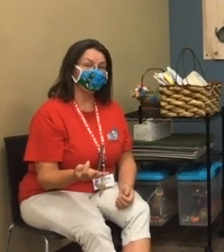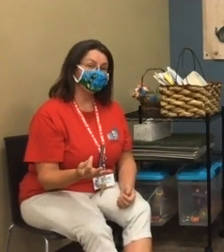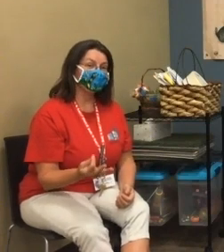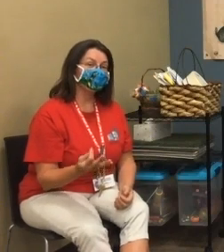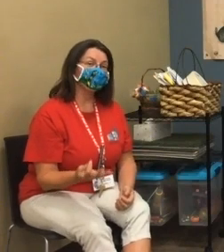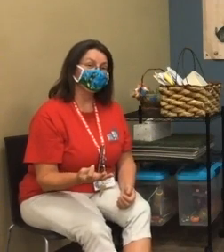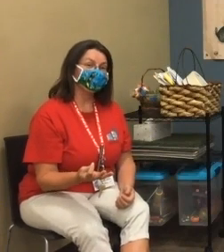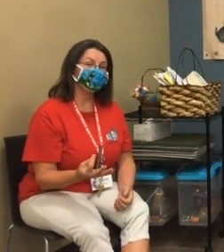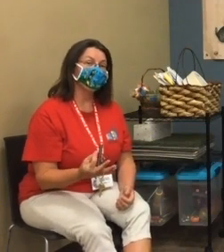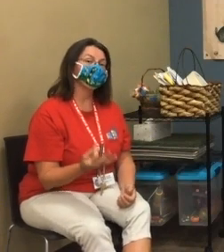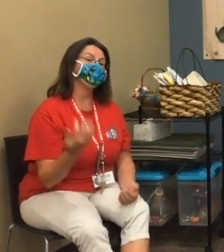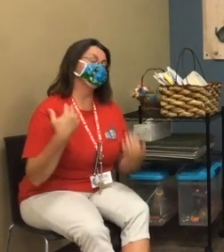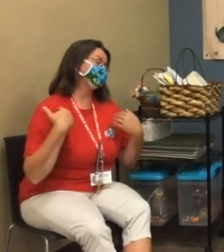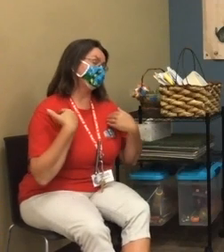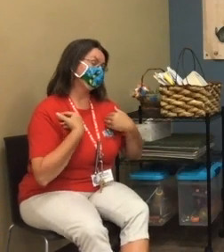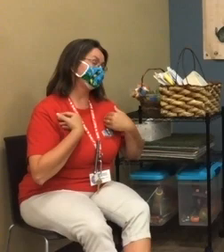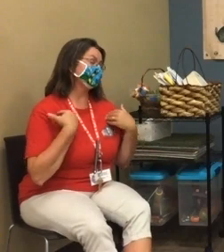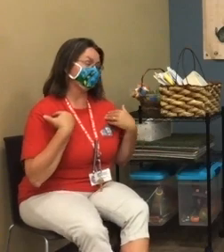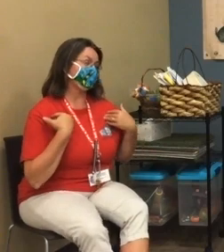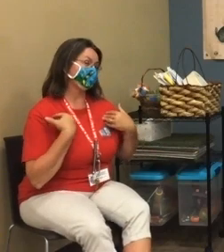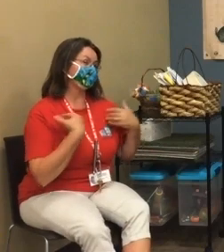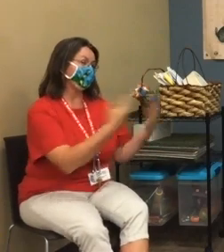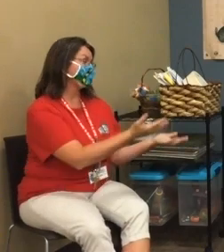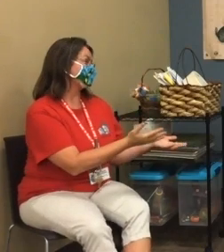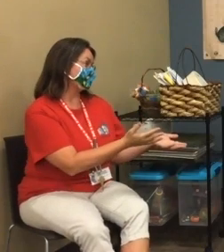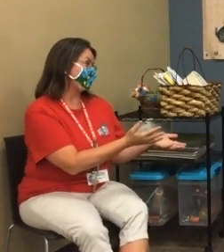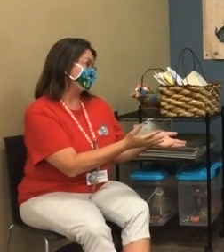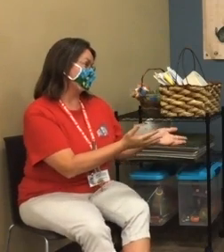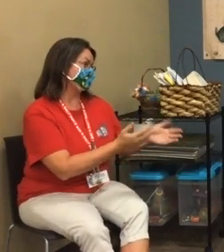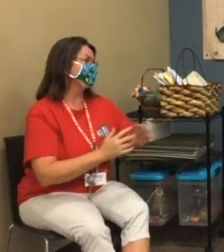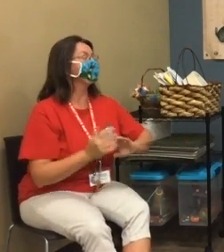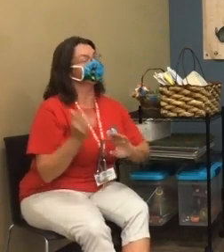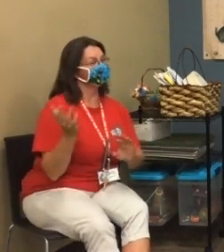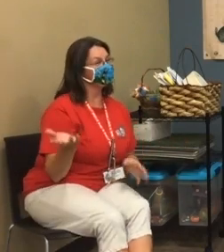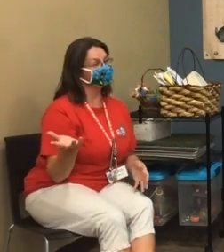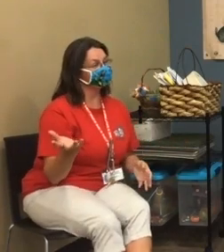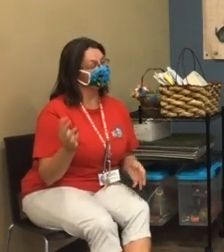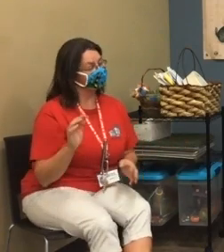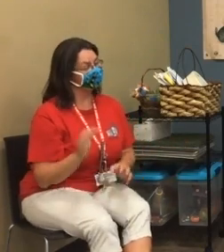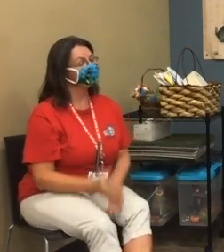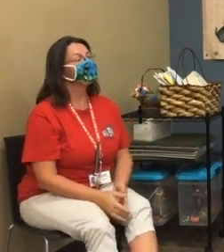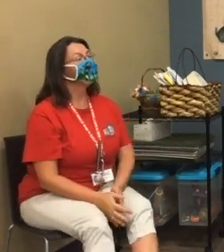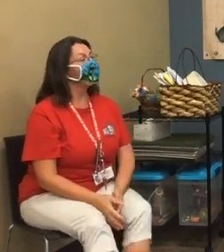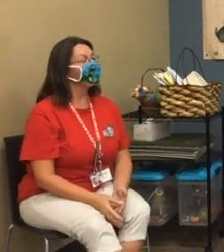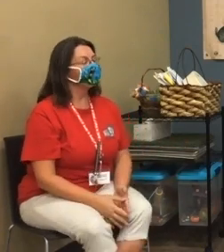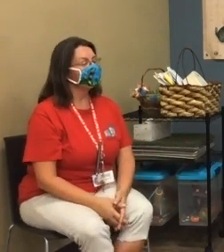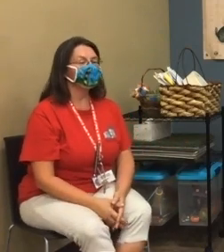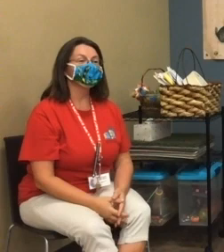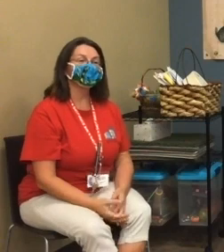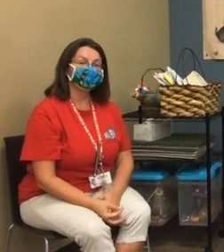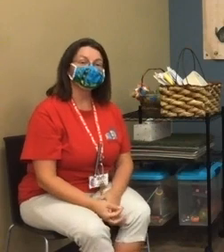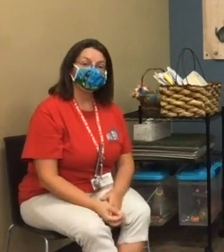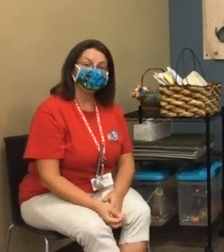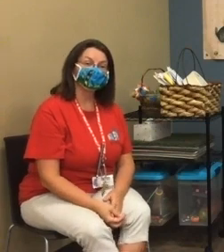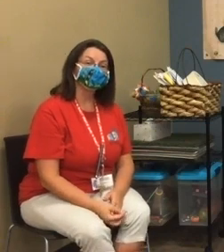craft bags out on Tuesday, and you've seen me doing a lot of crafts, and Miss Katie too, and sometimes Miss Eleni. And